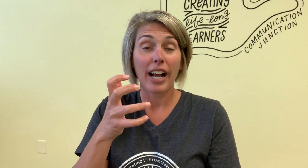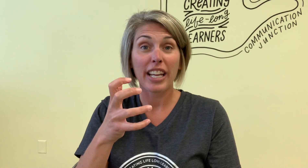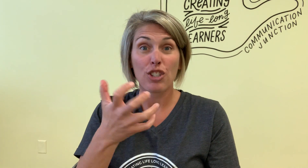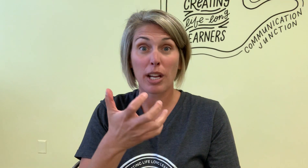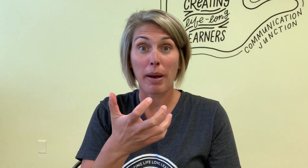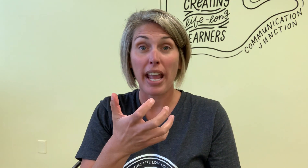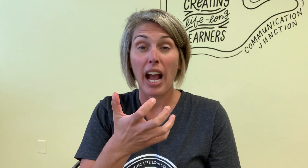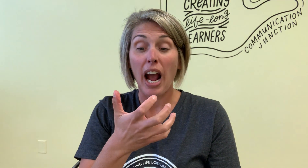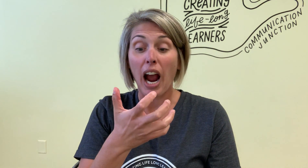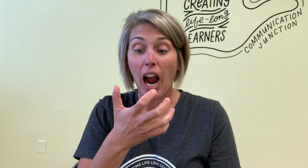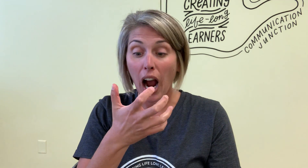you take a bite?